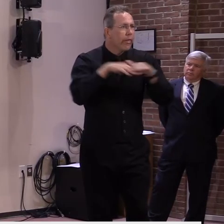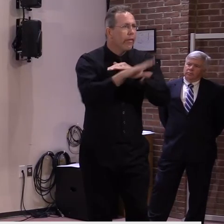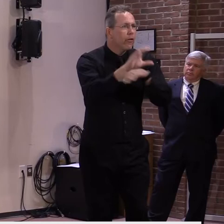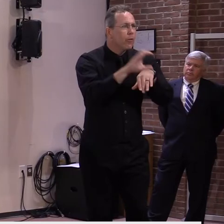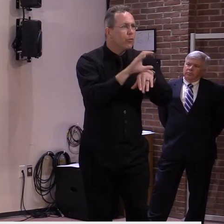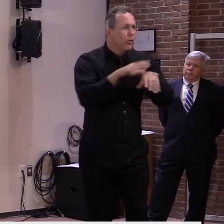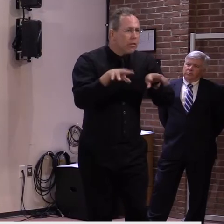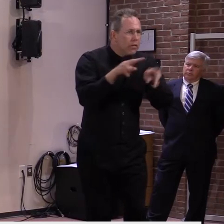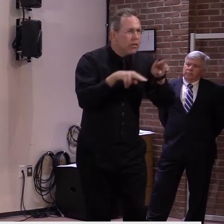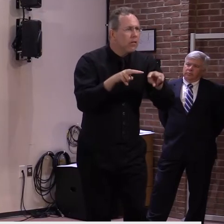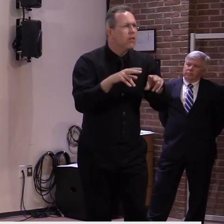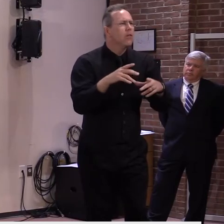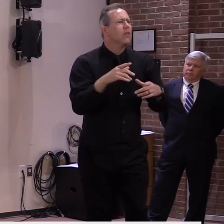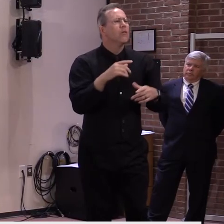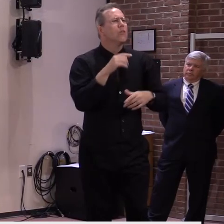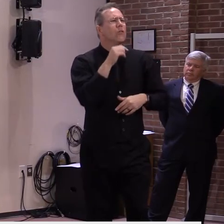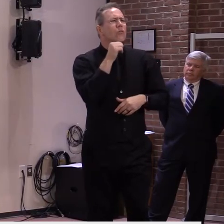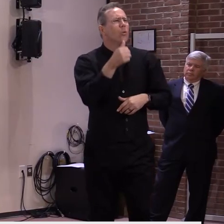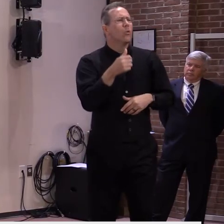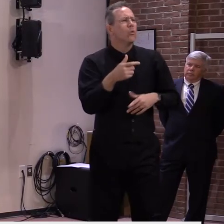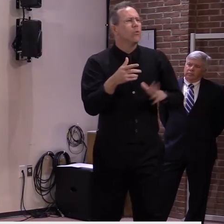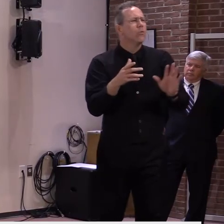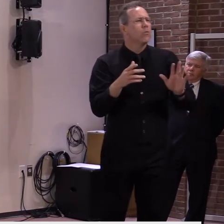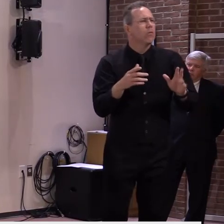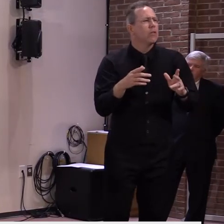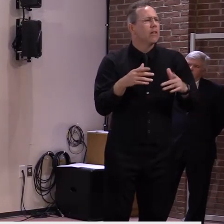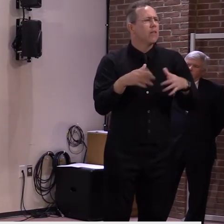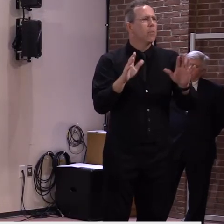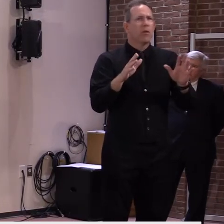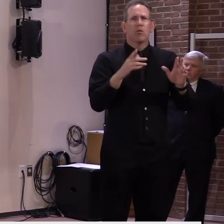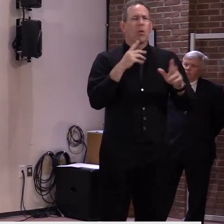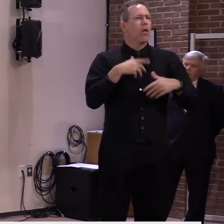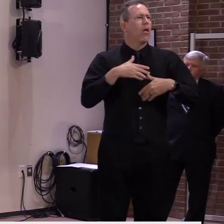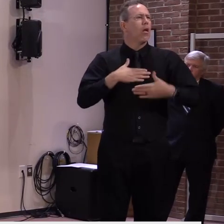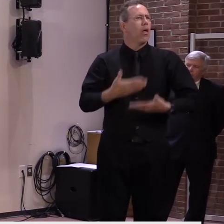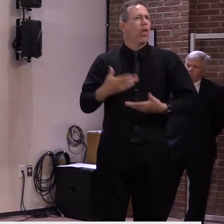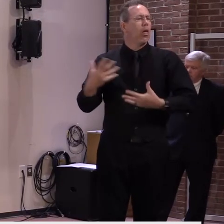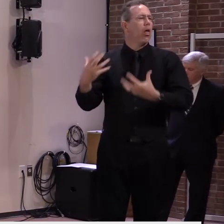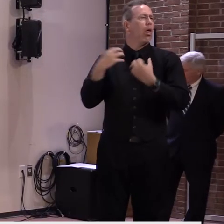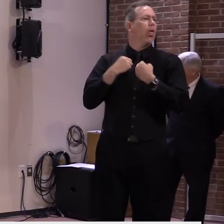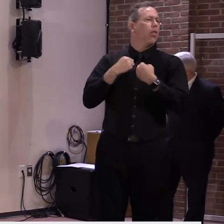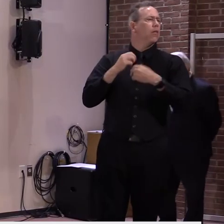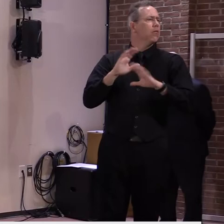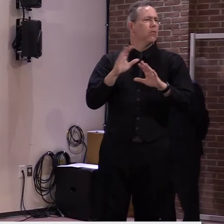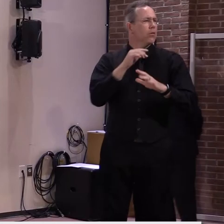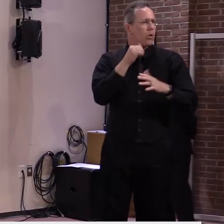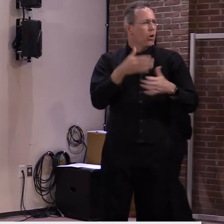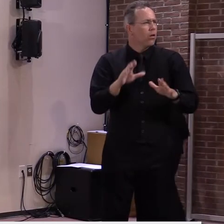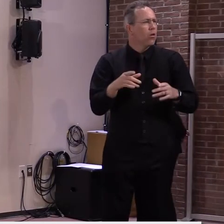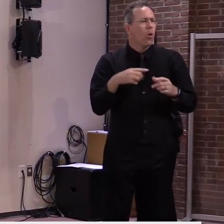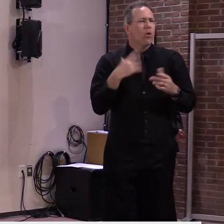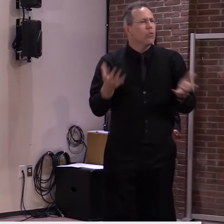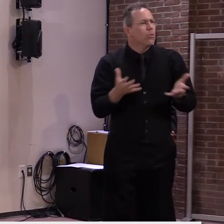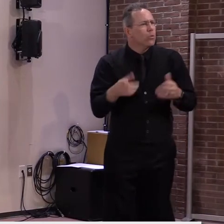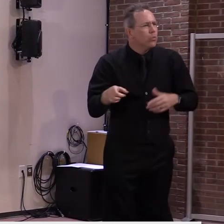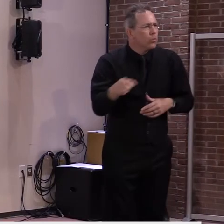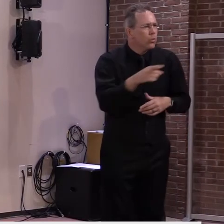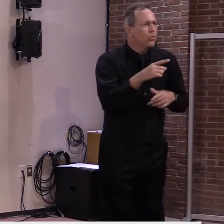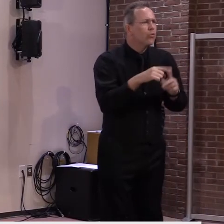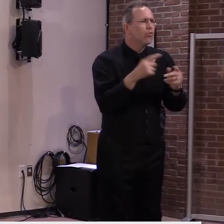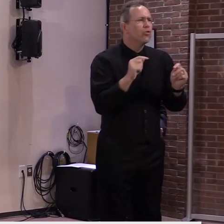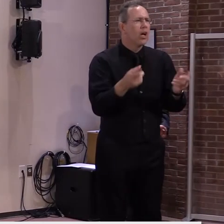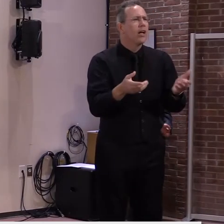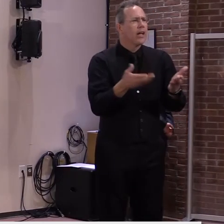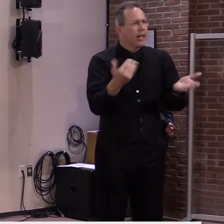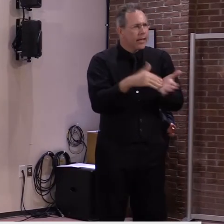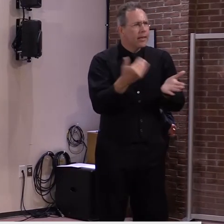those ransomware types of provisions, because that only encourages people to continue to use this